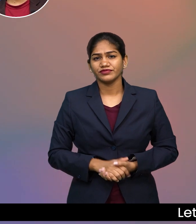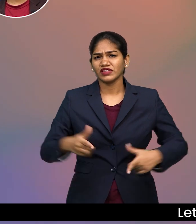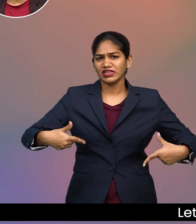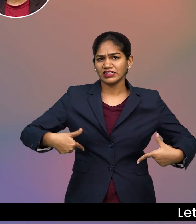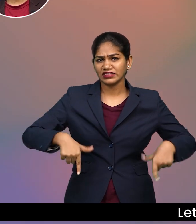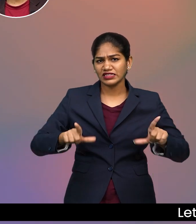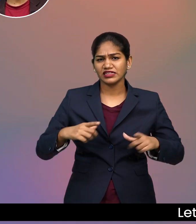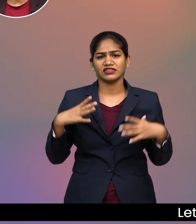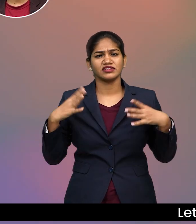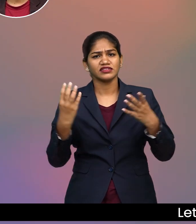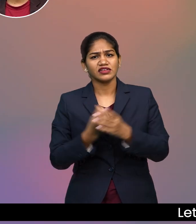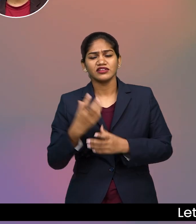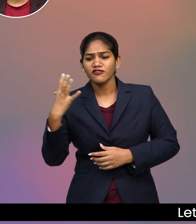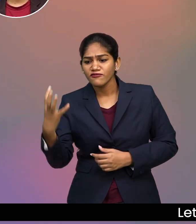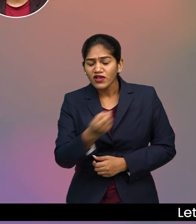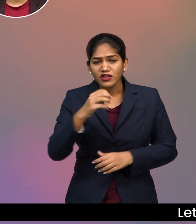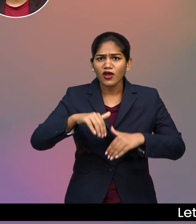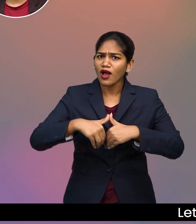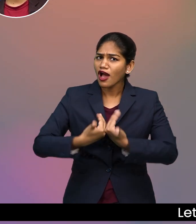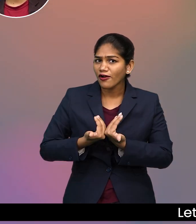Let us find out how.